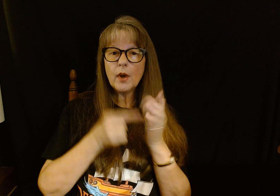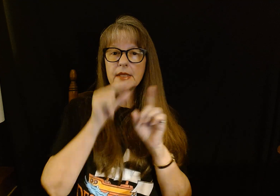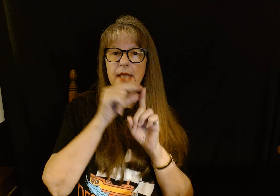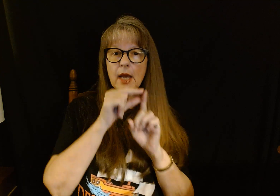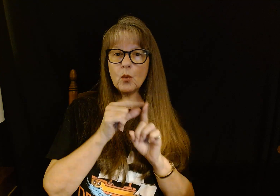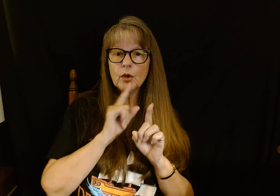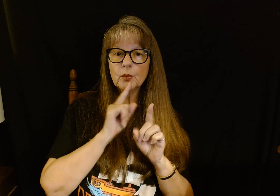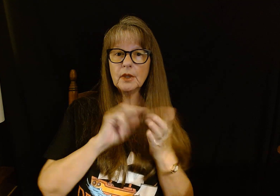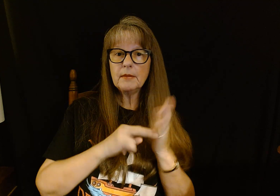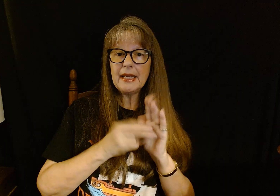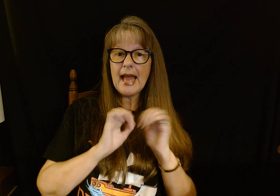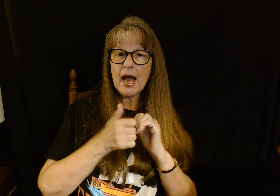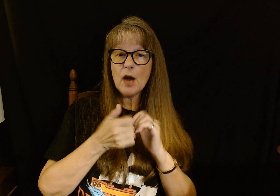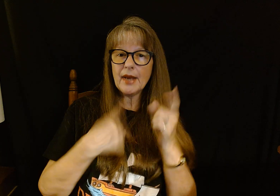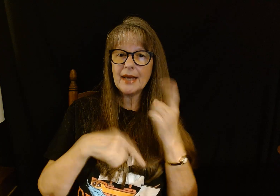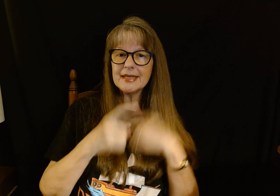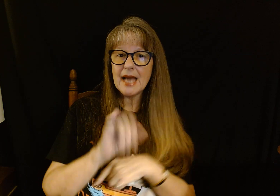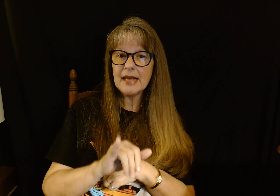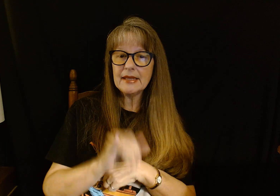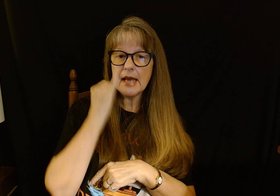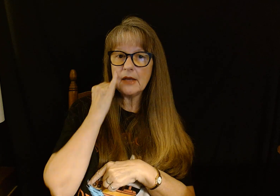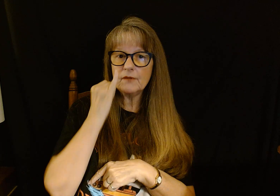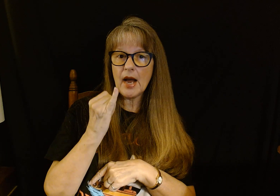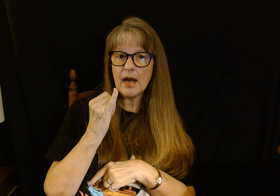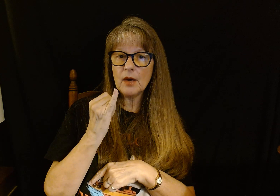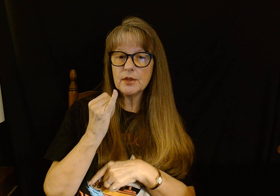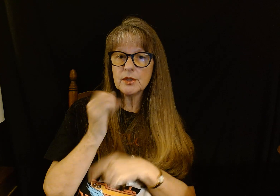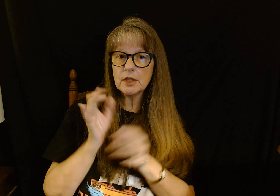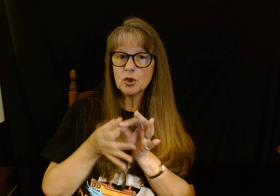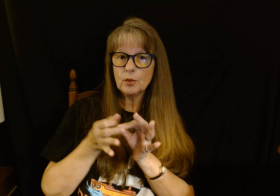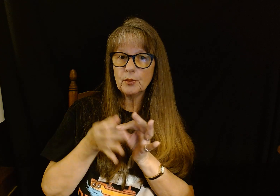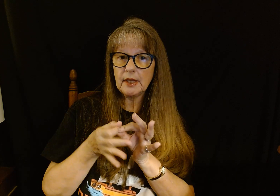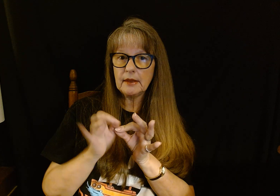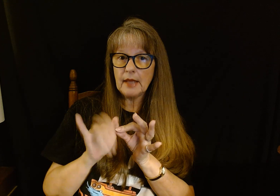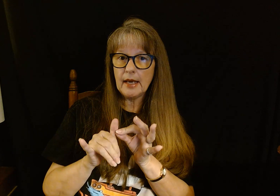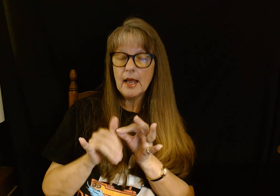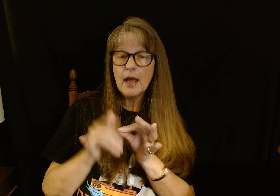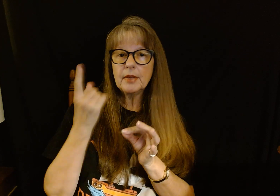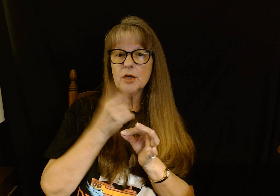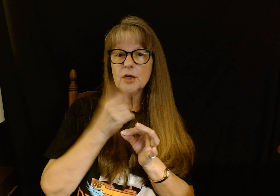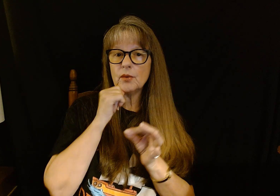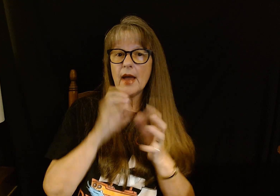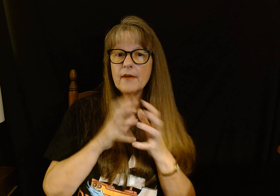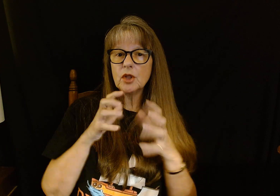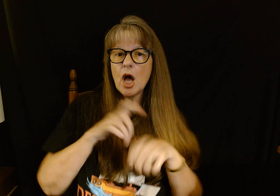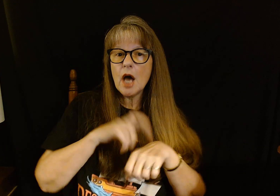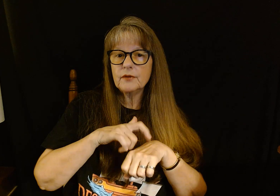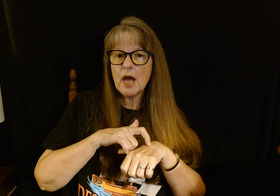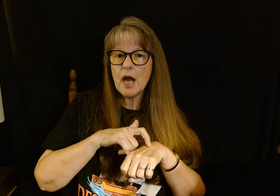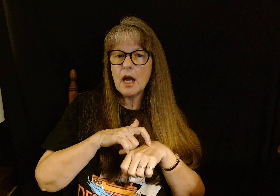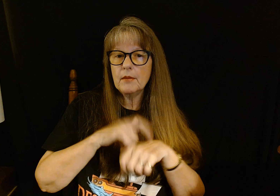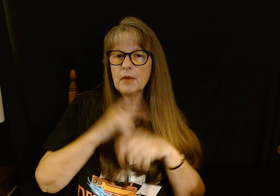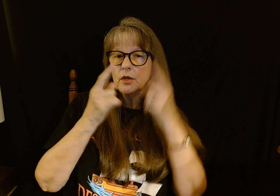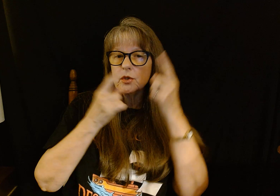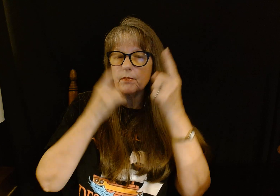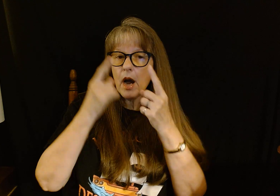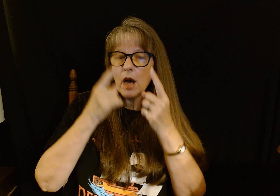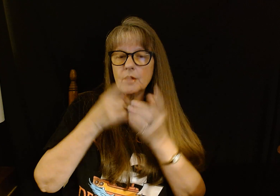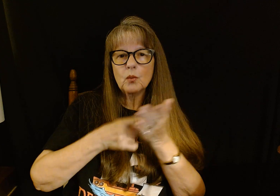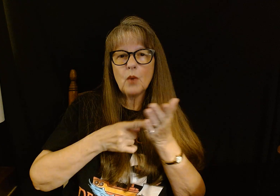does that word really mean? How would I sign that if I was interpreting that? Because you don't have a lot of time to ponder what